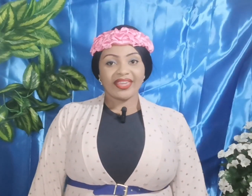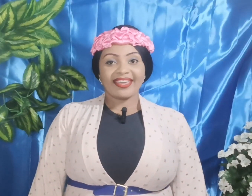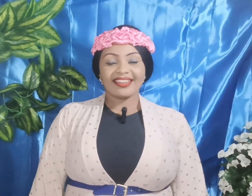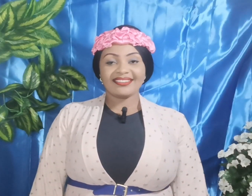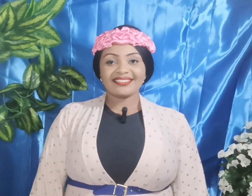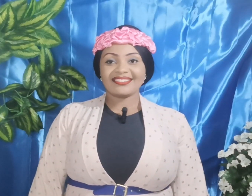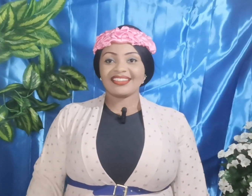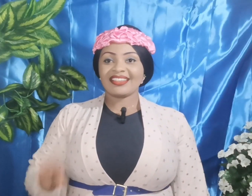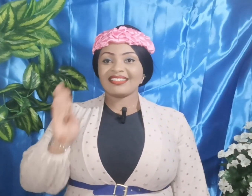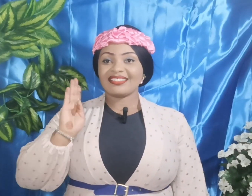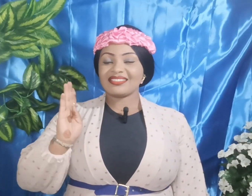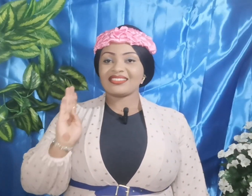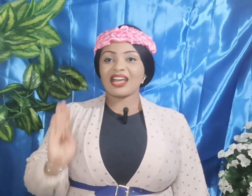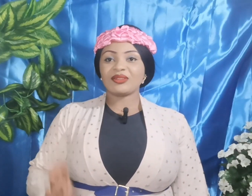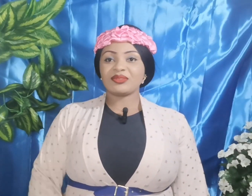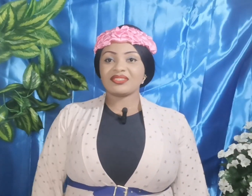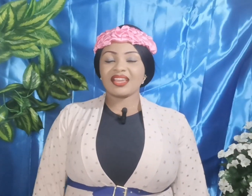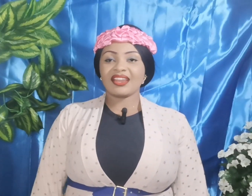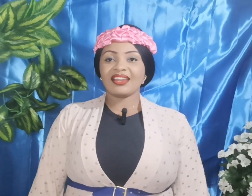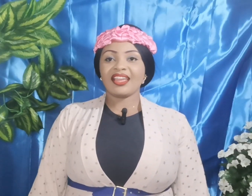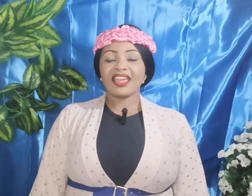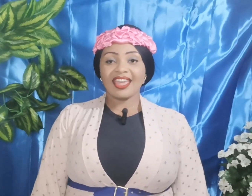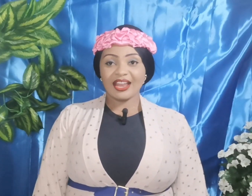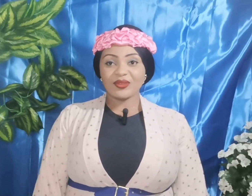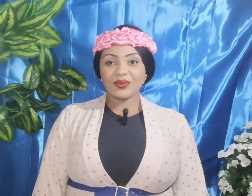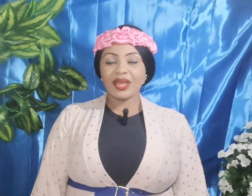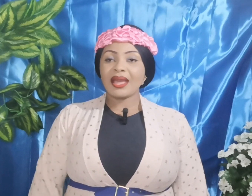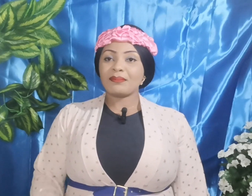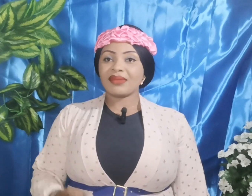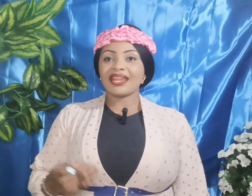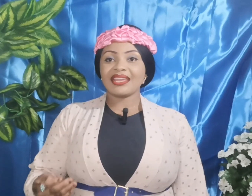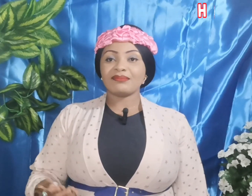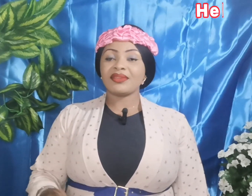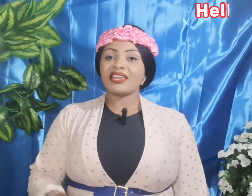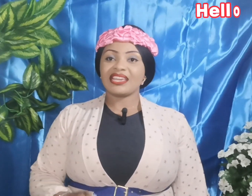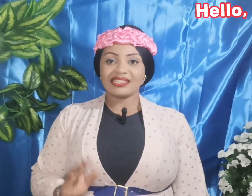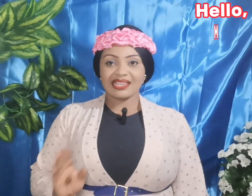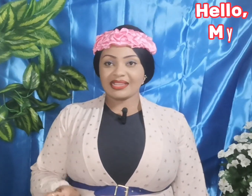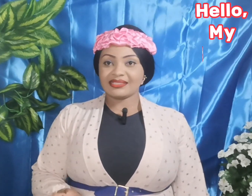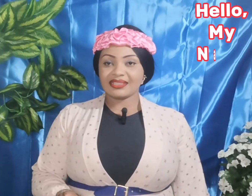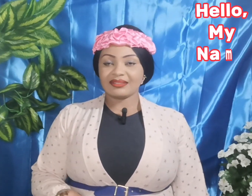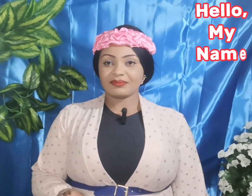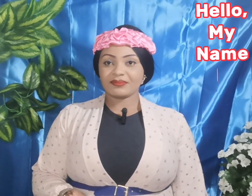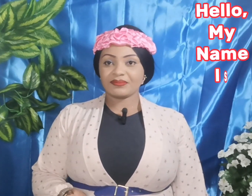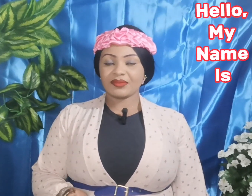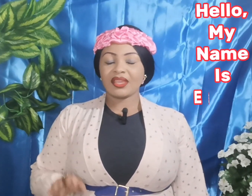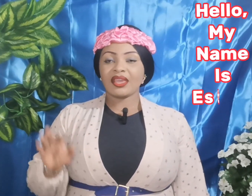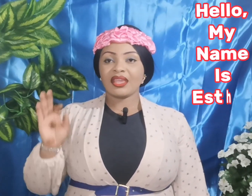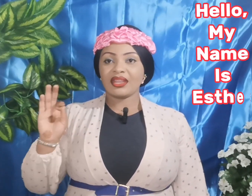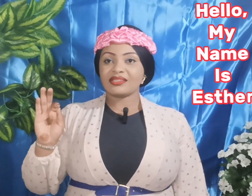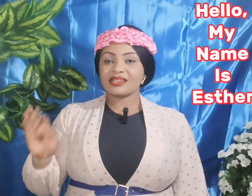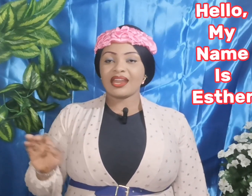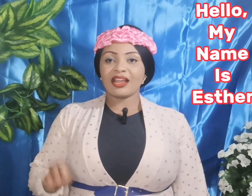Okay guys, this is how to sign hello. My name is Esther in sign